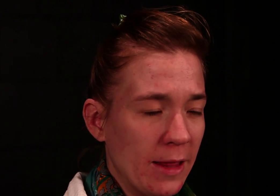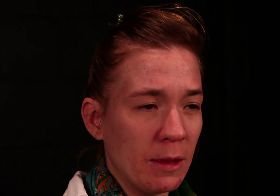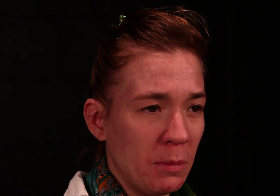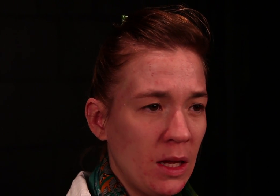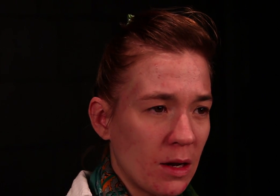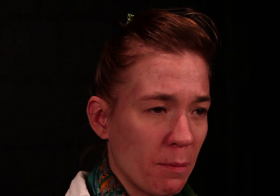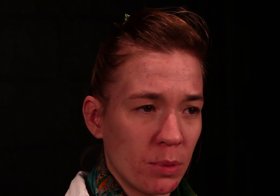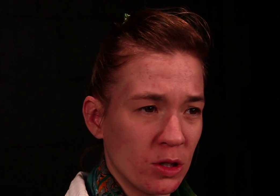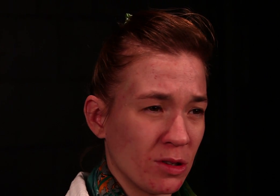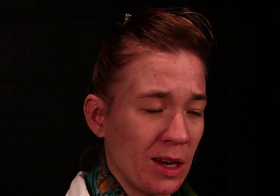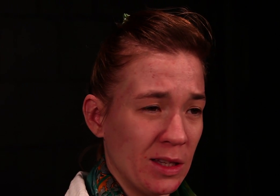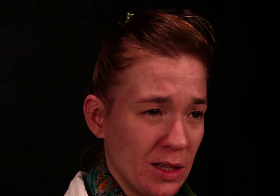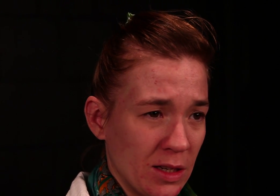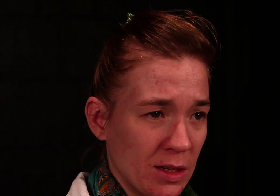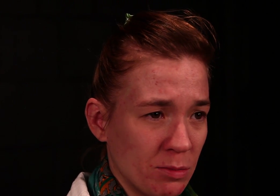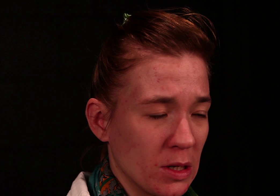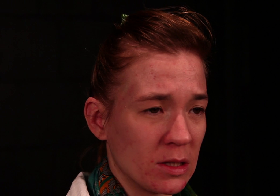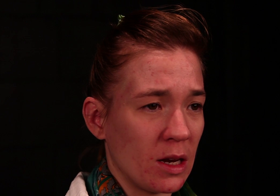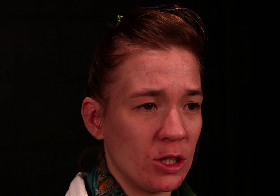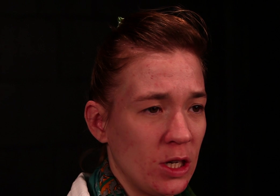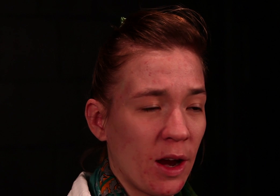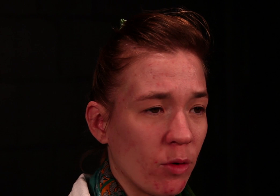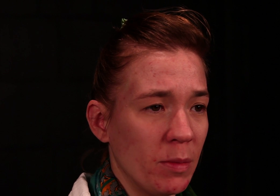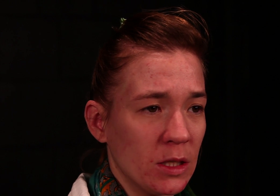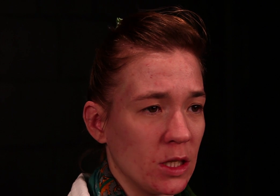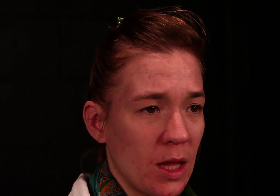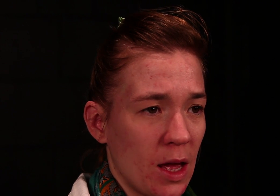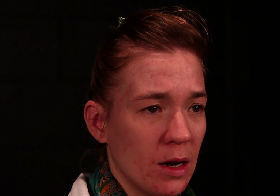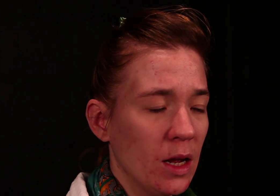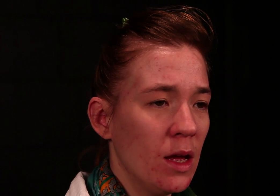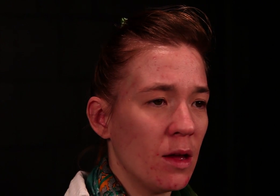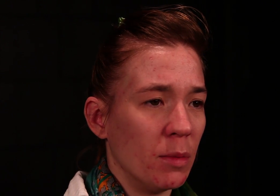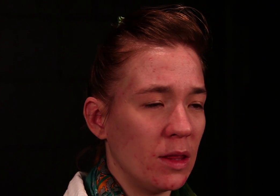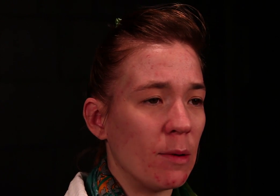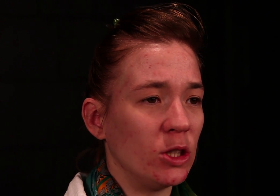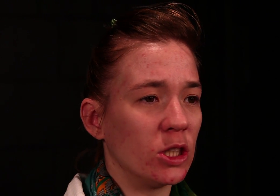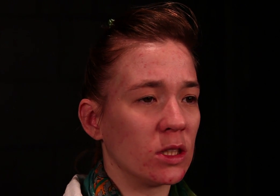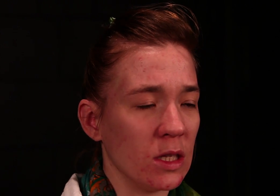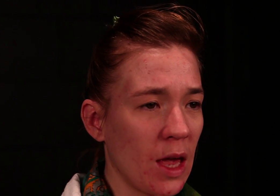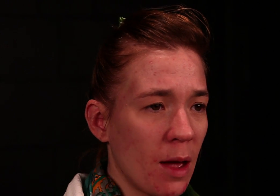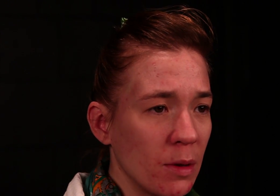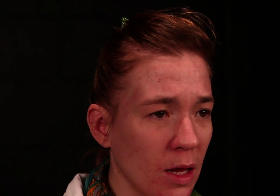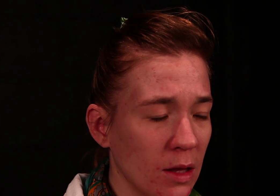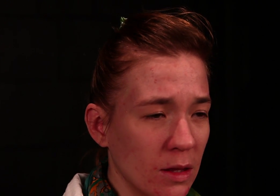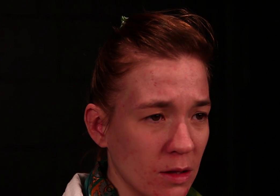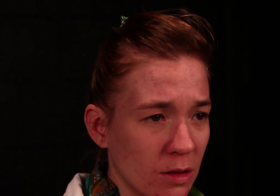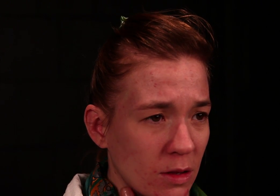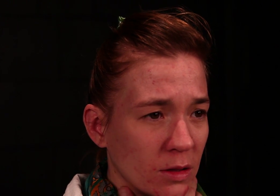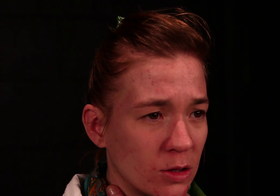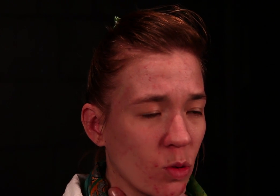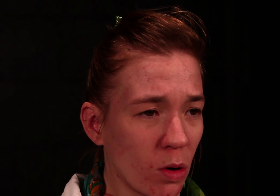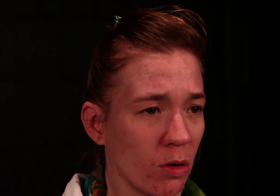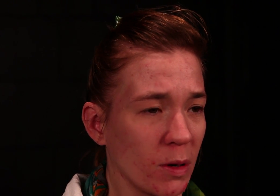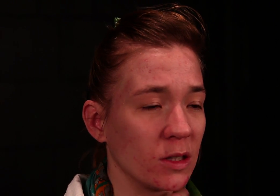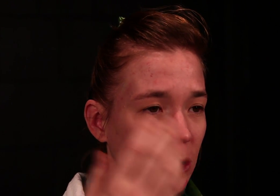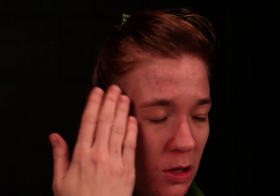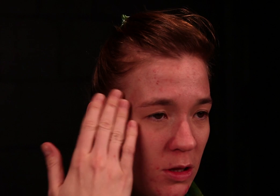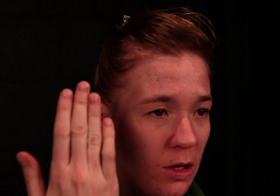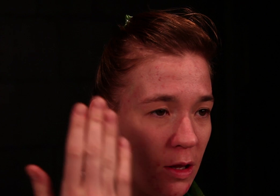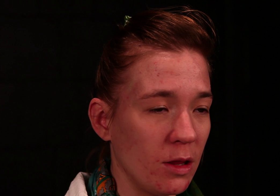the meat. I'm pretty sure they didn't, because she never mentioned that. But they would just decapitate the squirrel because they